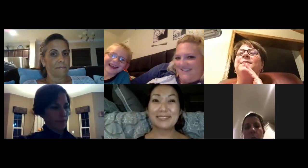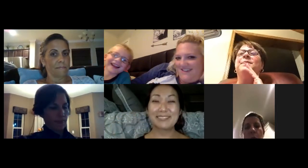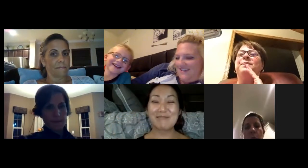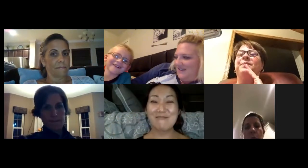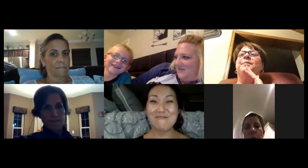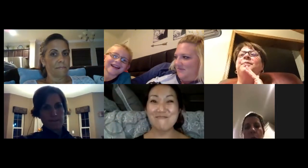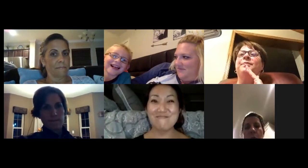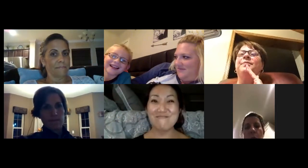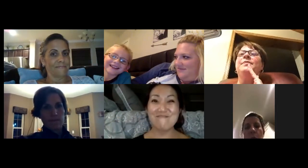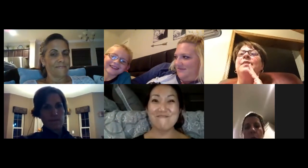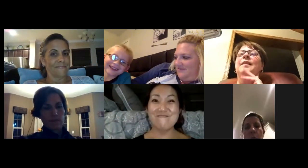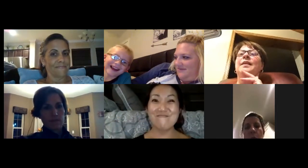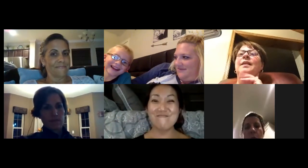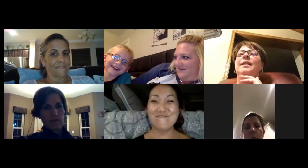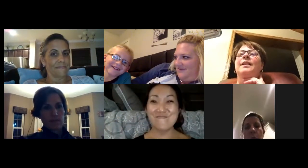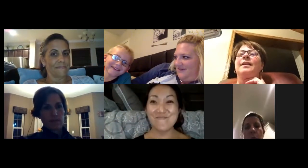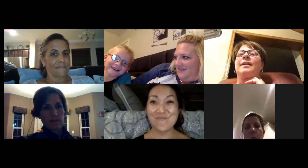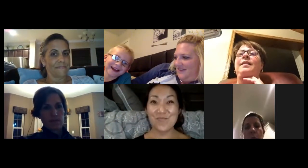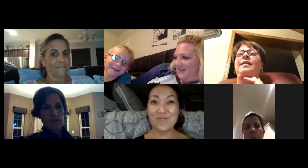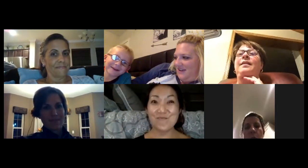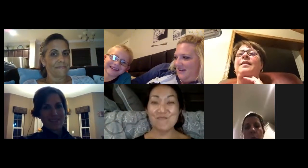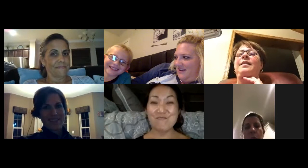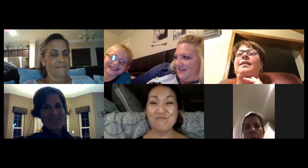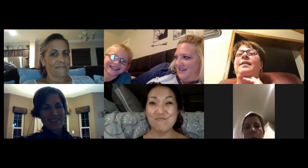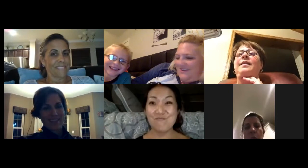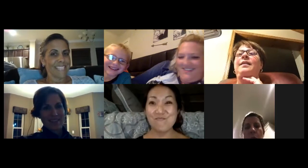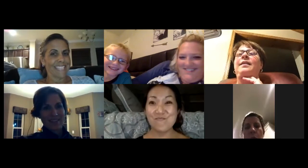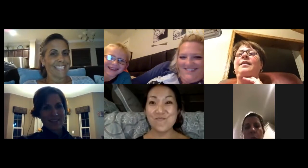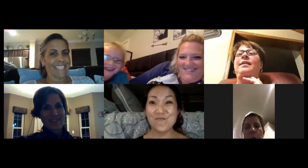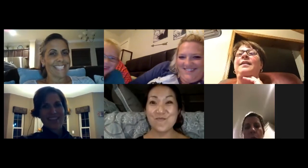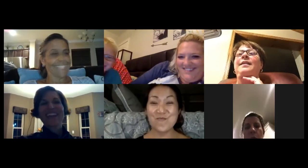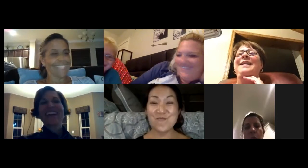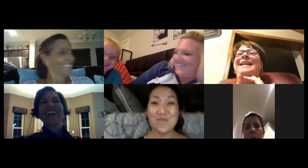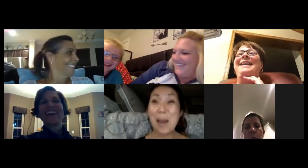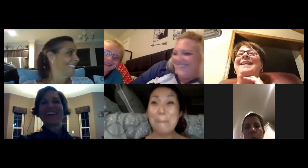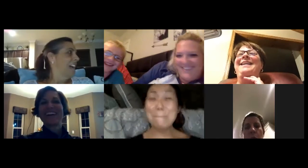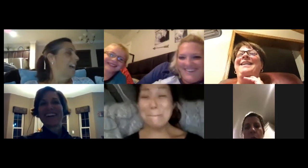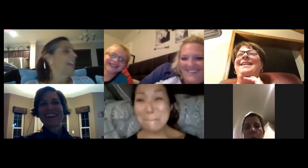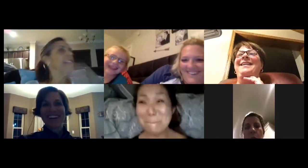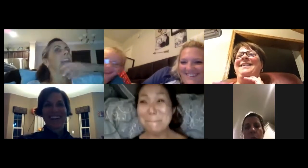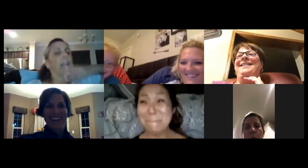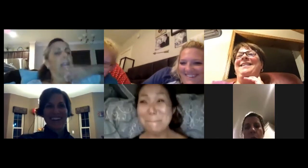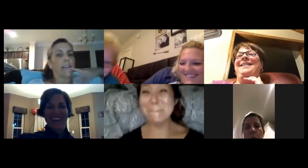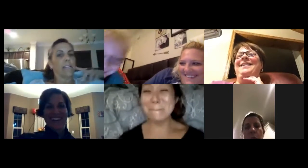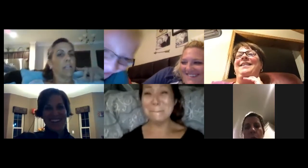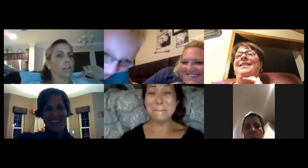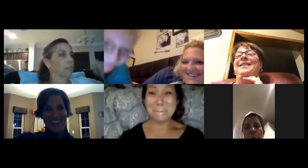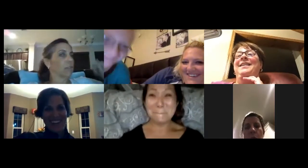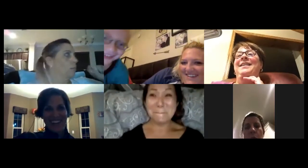I know we're in buddies because we both have ends at the end of our